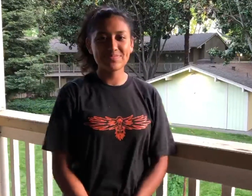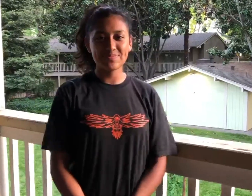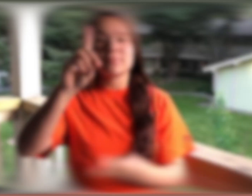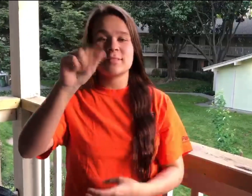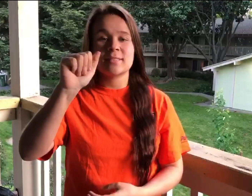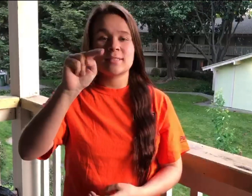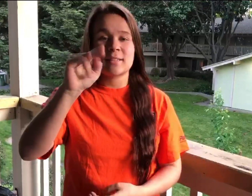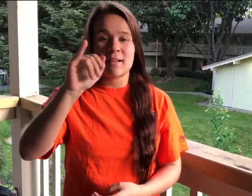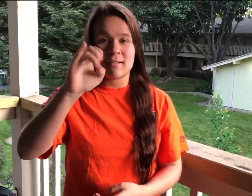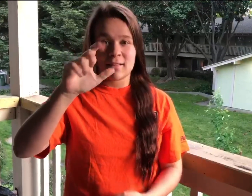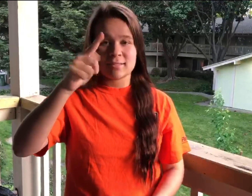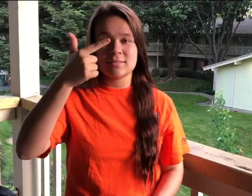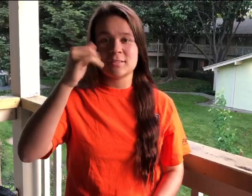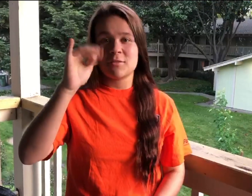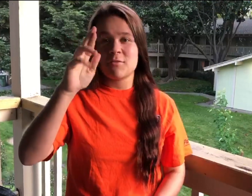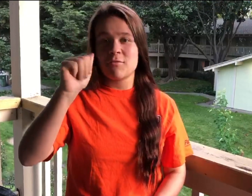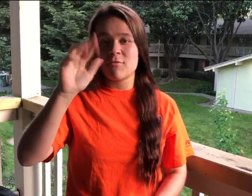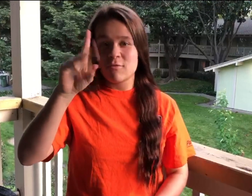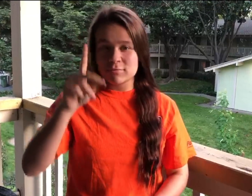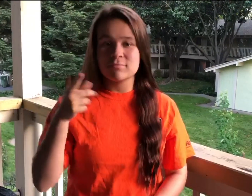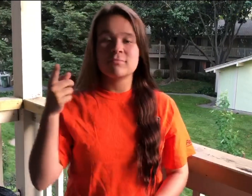and the community. Daniel Girard,